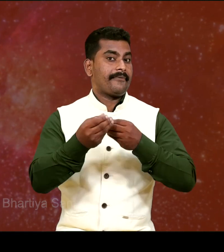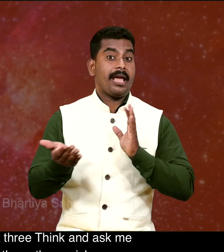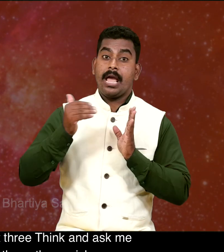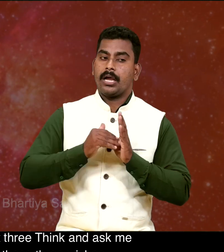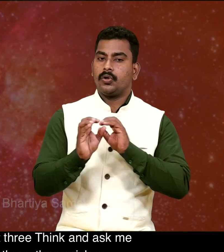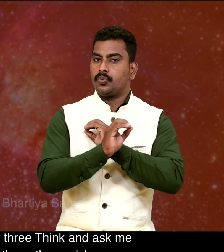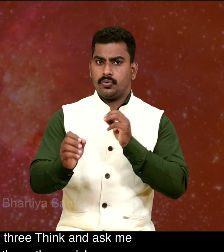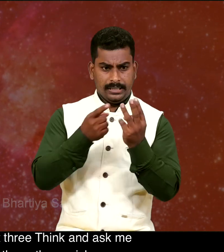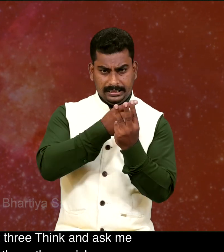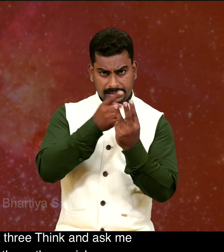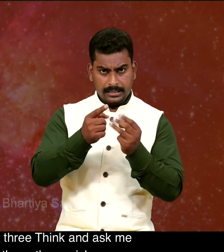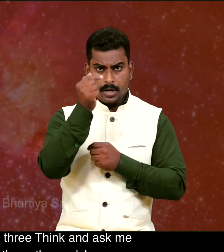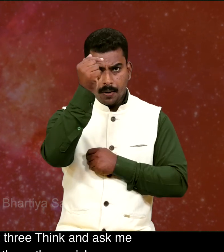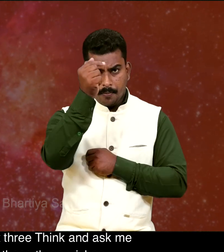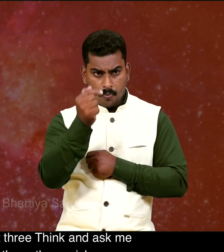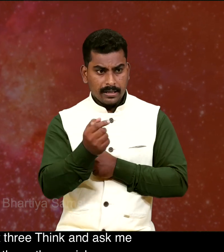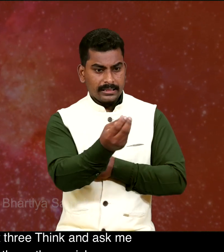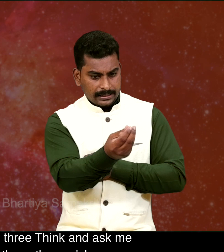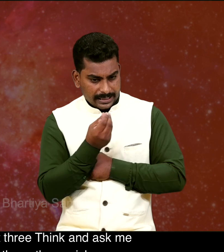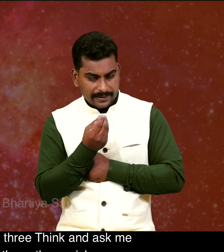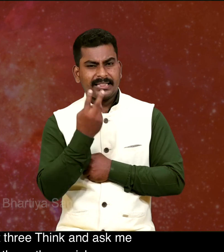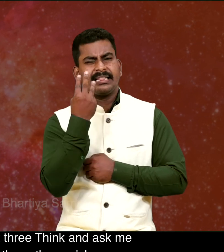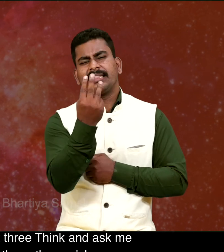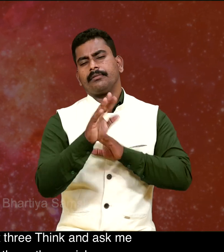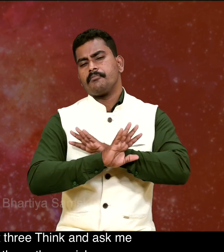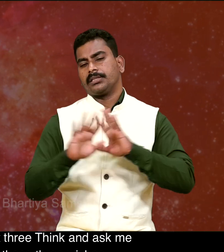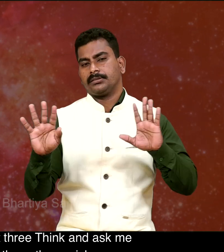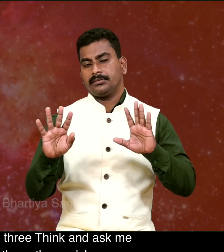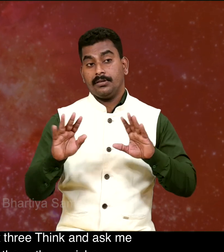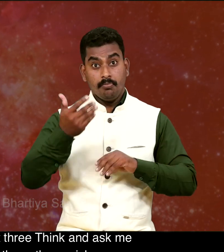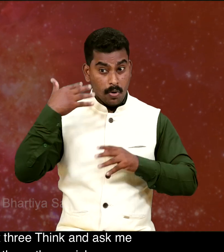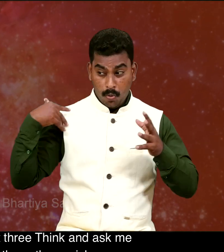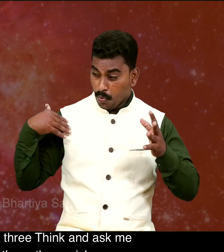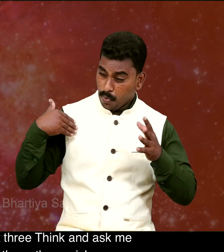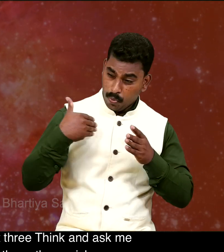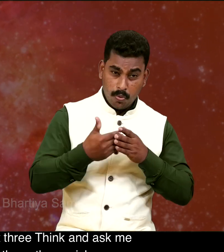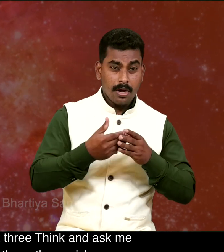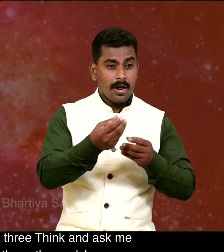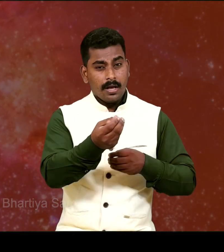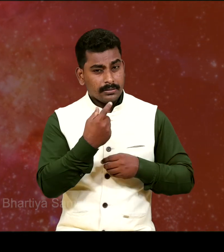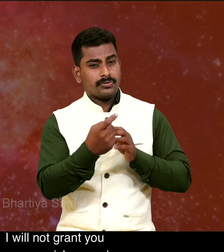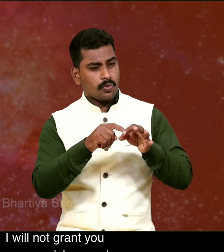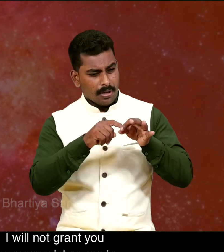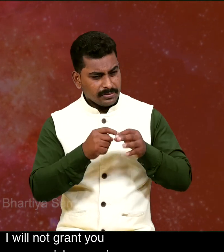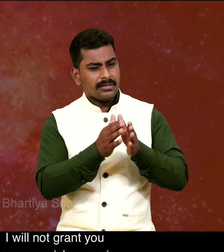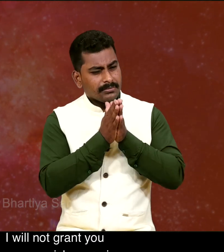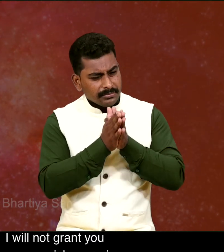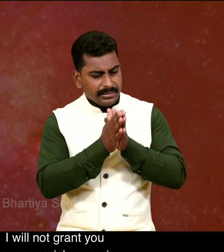3. Think and ask me those 3 wishes. I will not grant you any